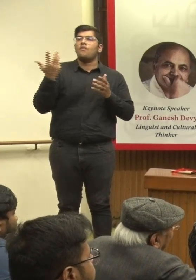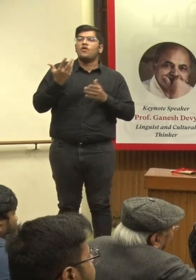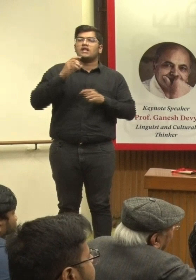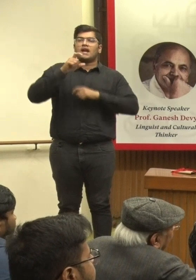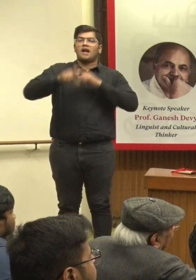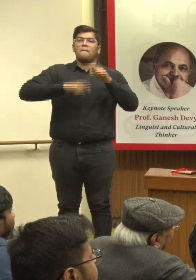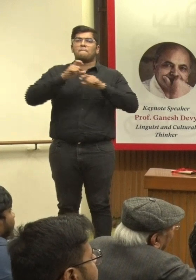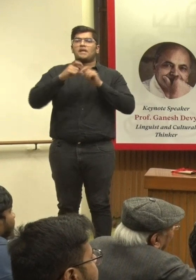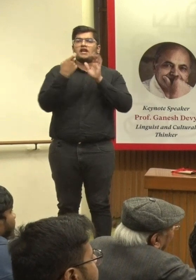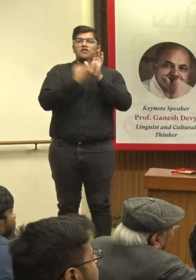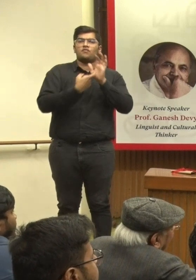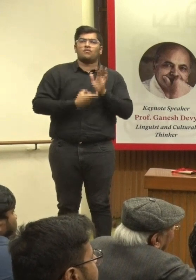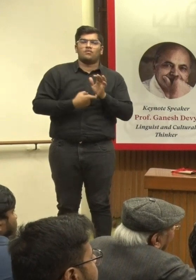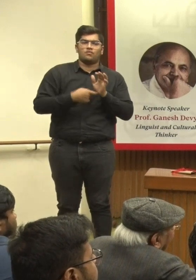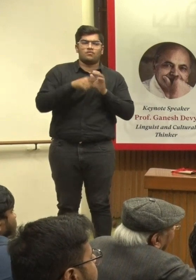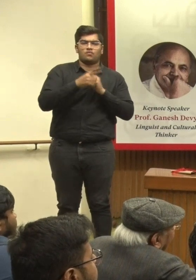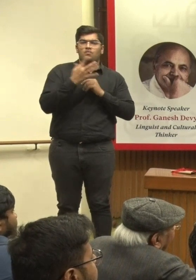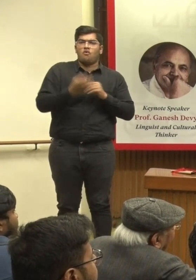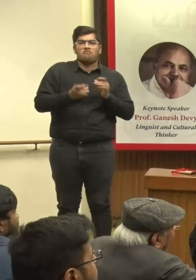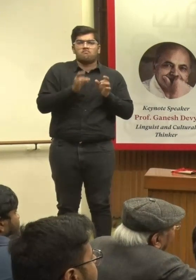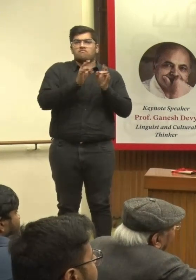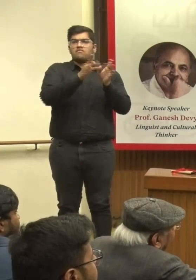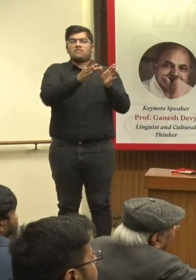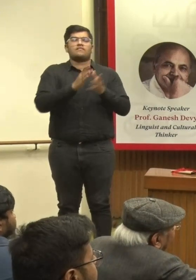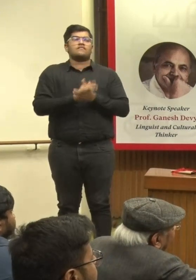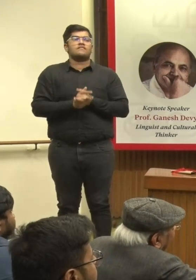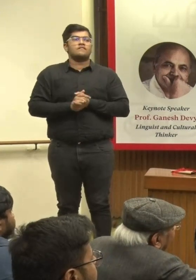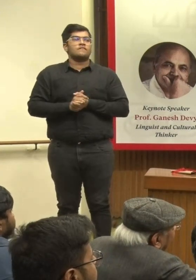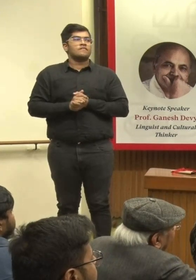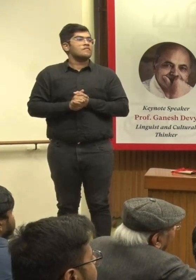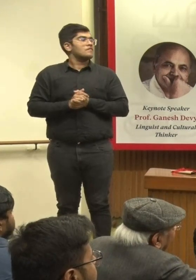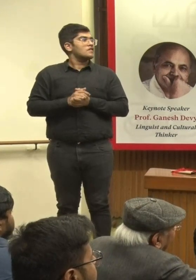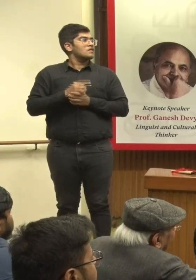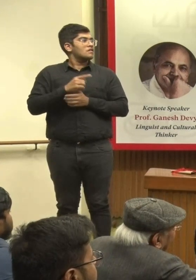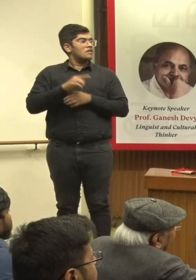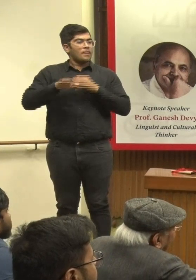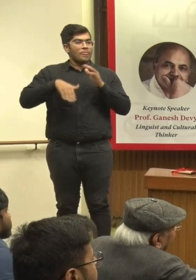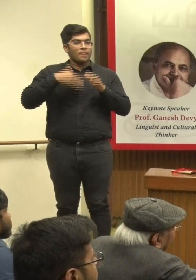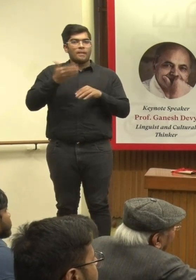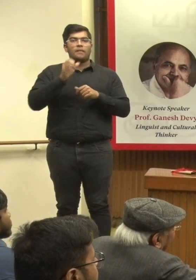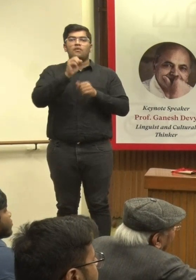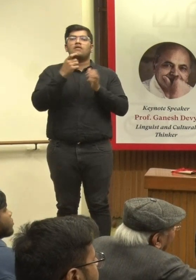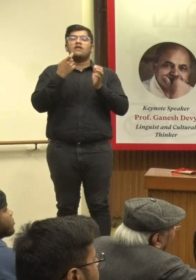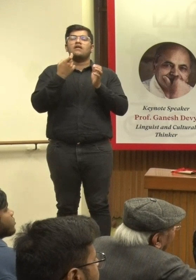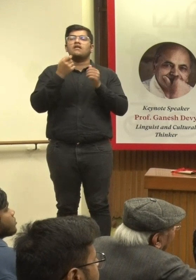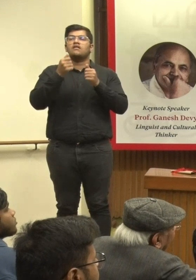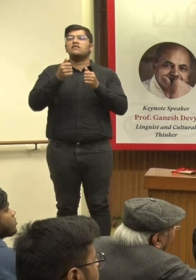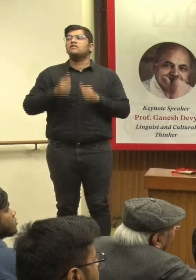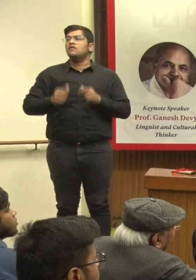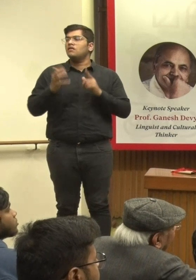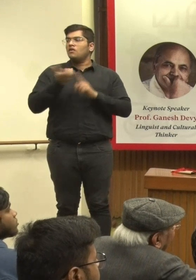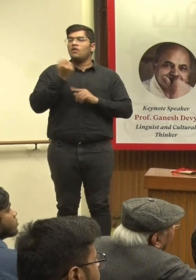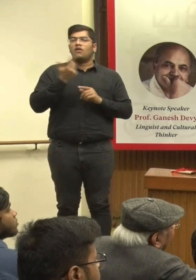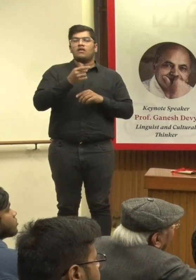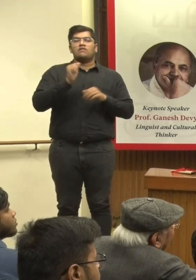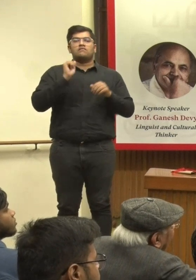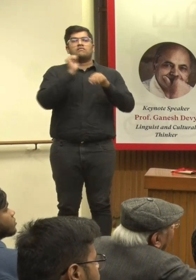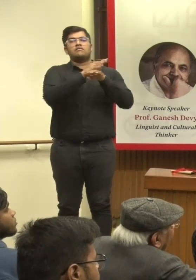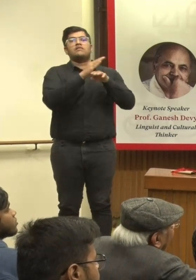India, and he was, as a result, sent off to Andaman, where the